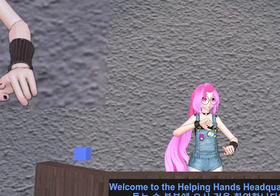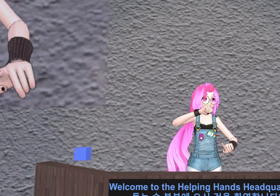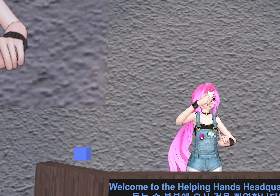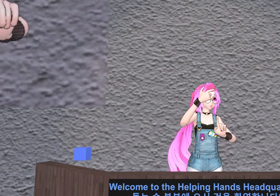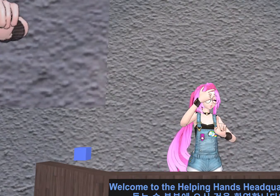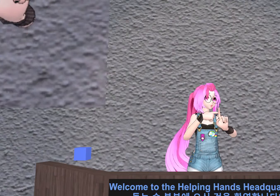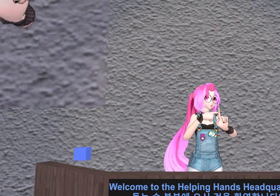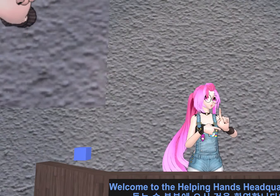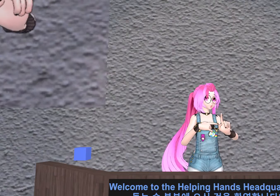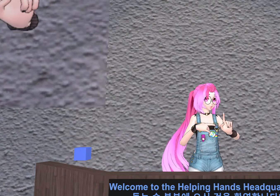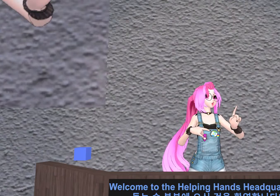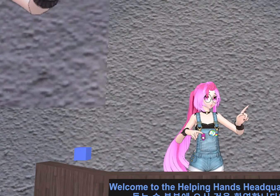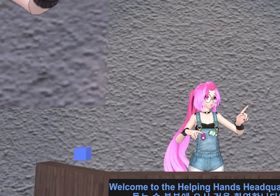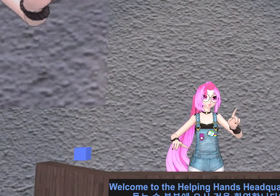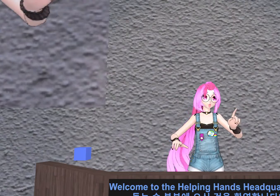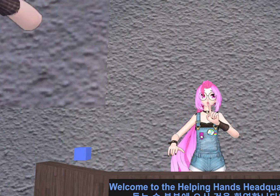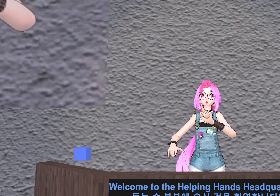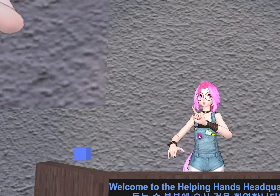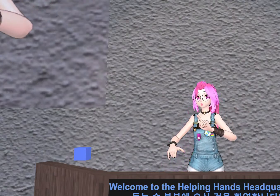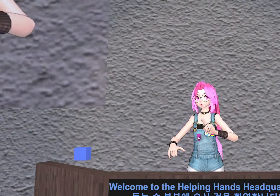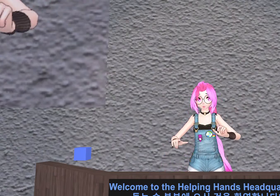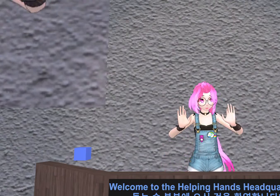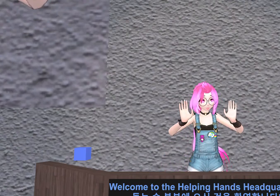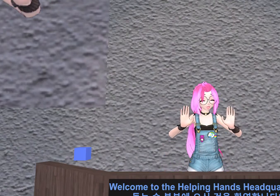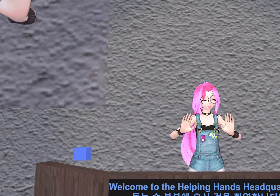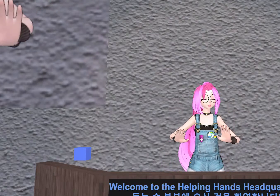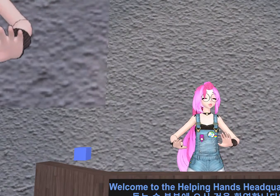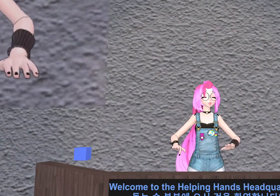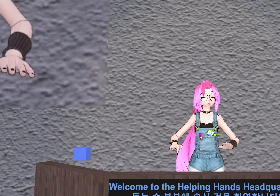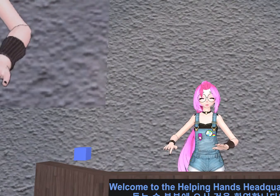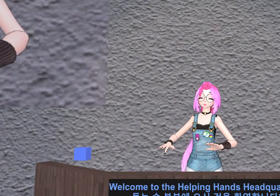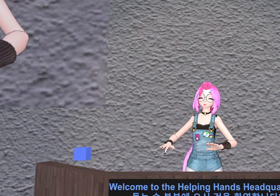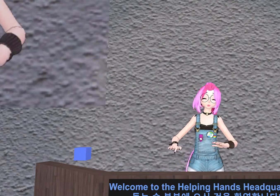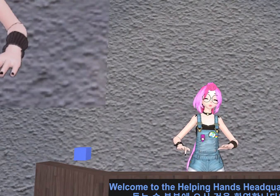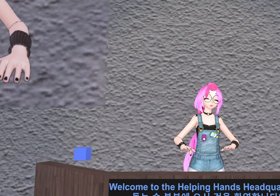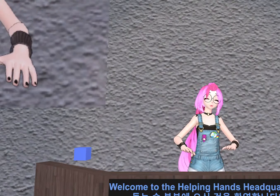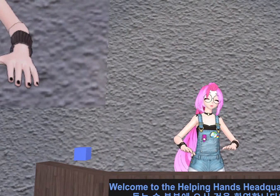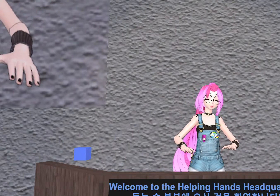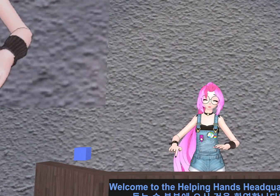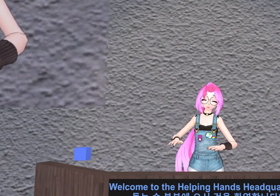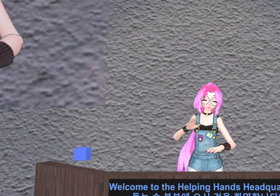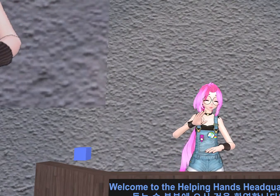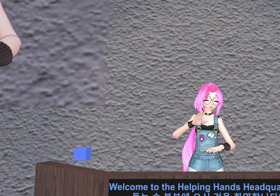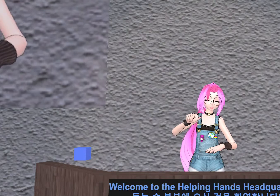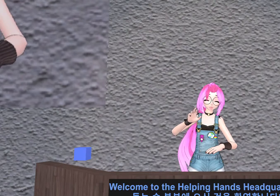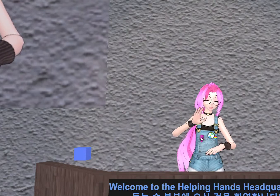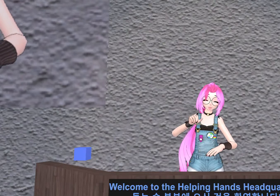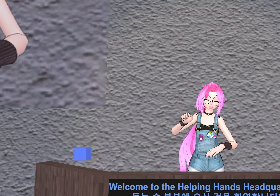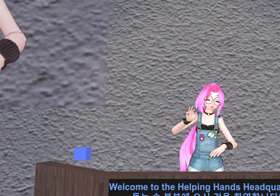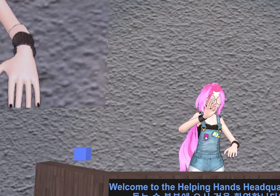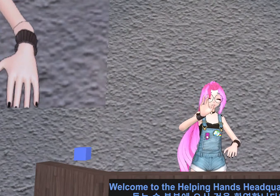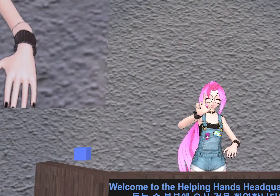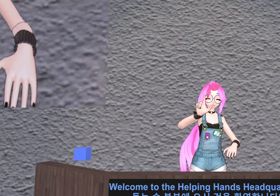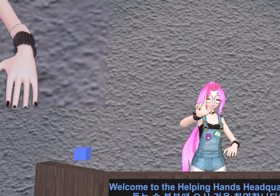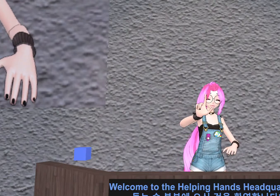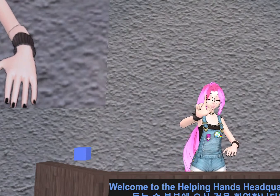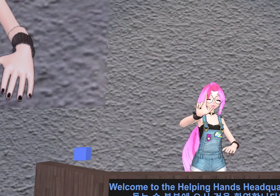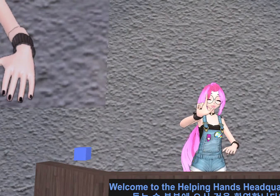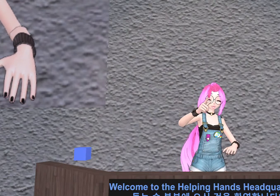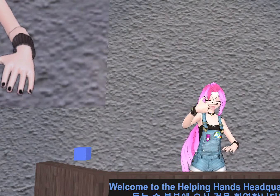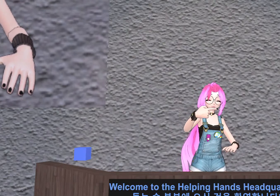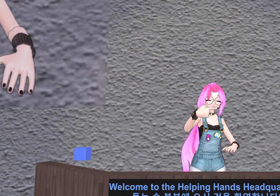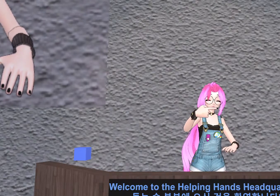Okay? Pride month. There we go. Awesome. Okay. And then, of course,